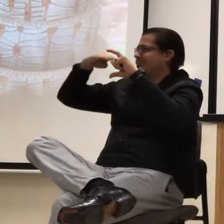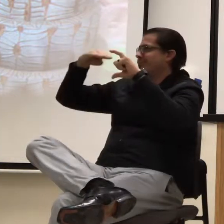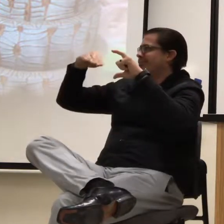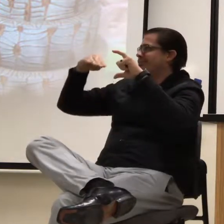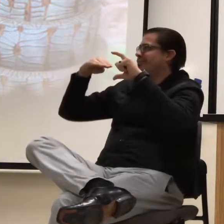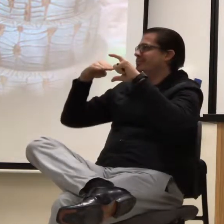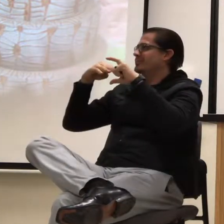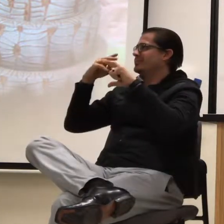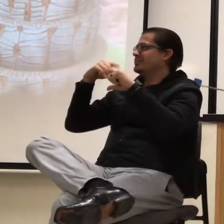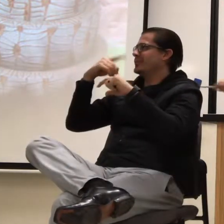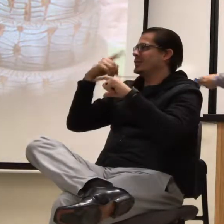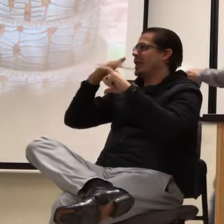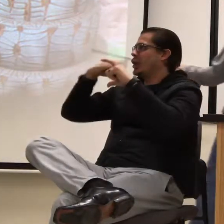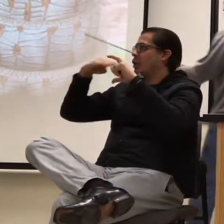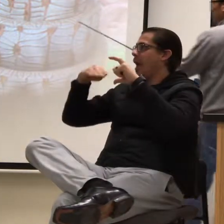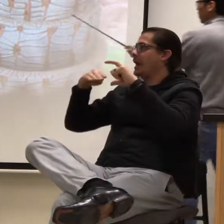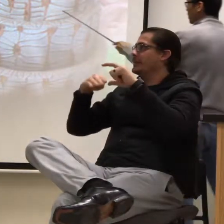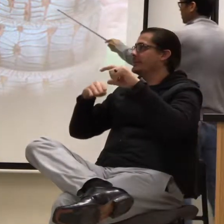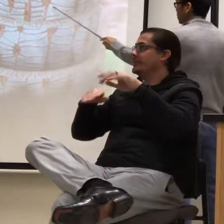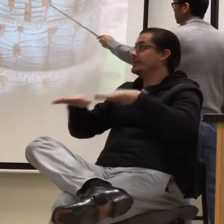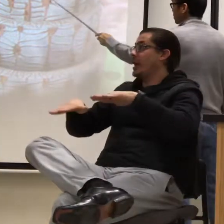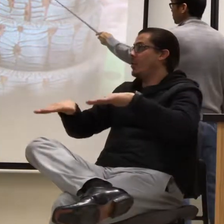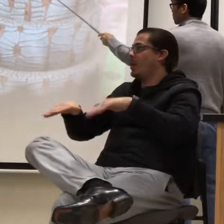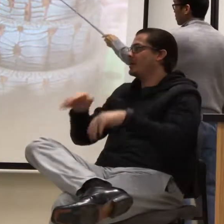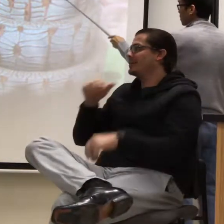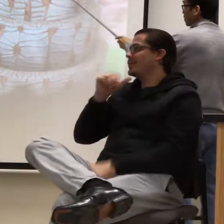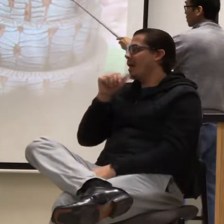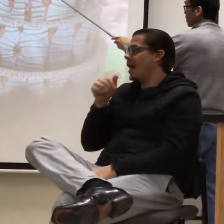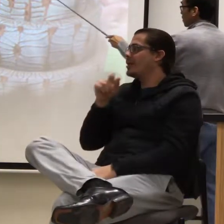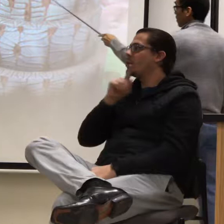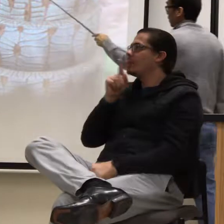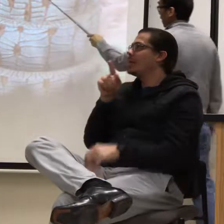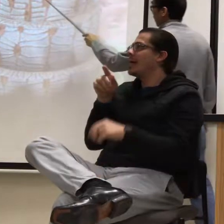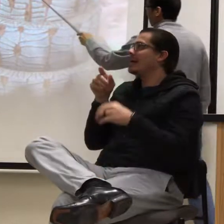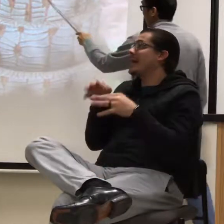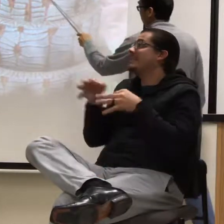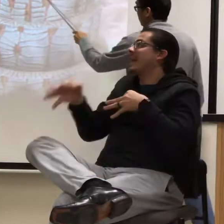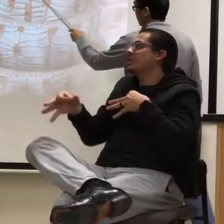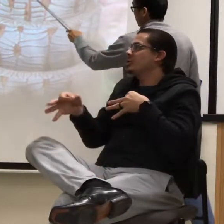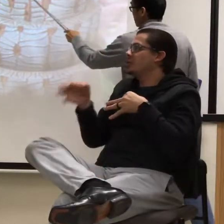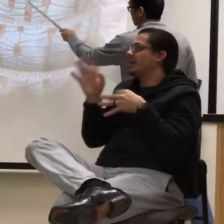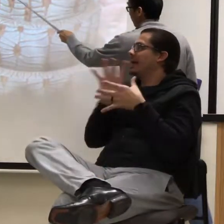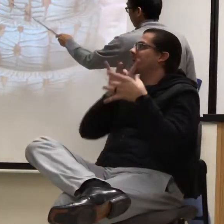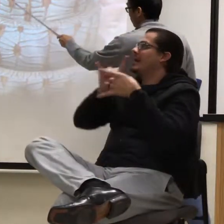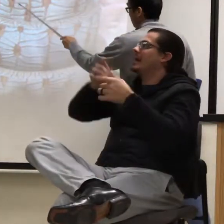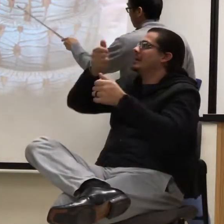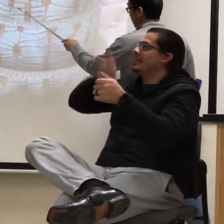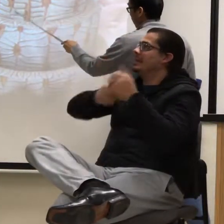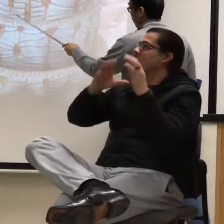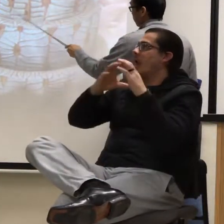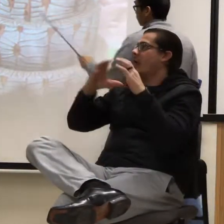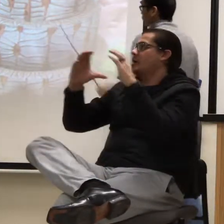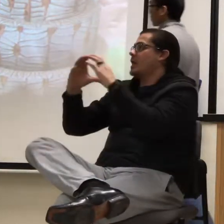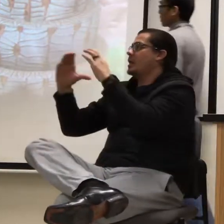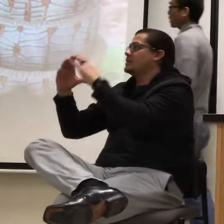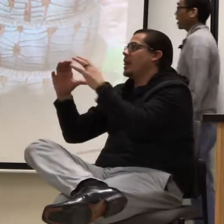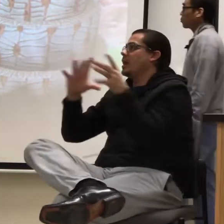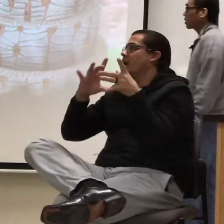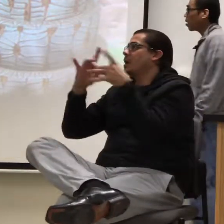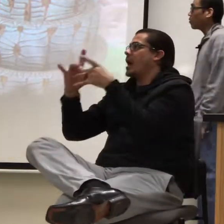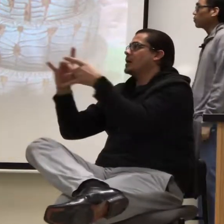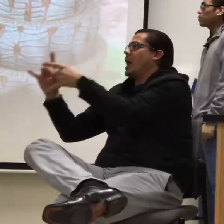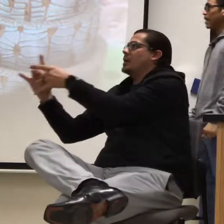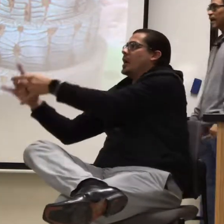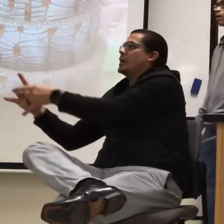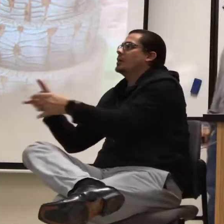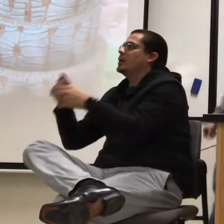Like cracks in the sidewalk. Well, they're not. They're little extensions that connect each cell to each cell. And